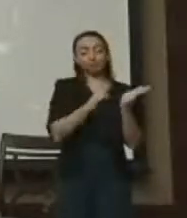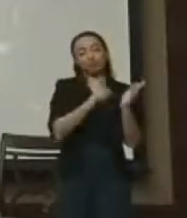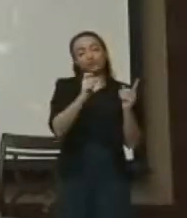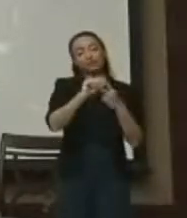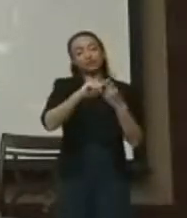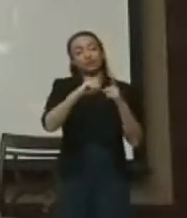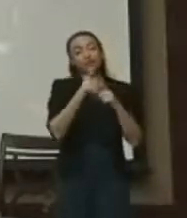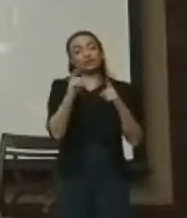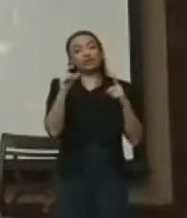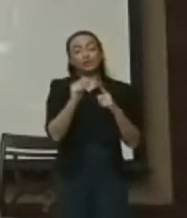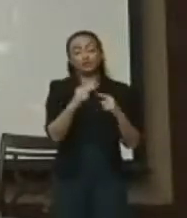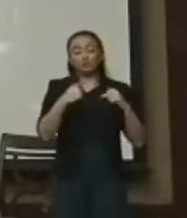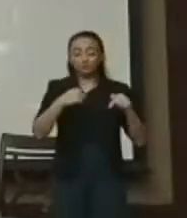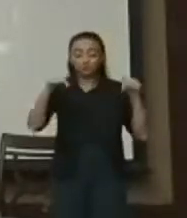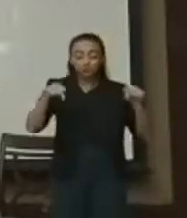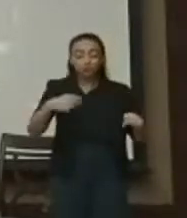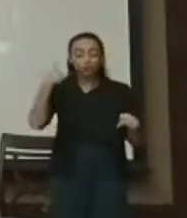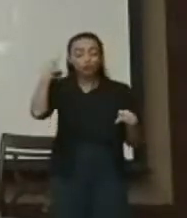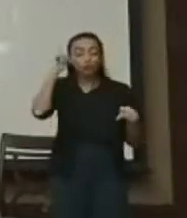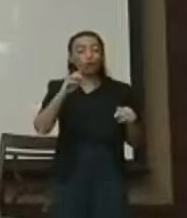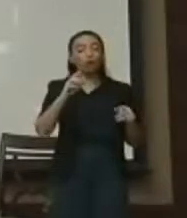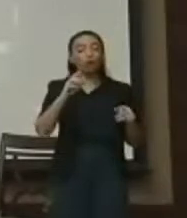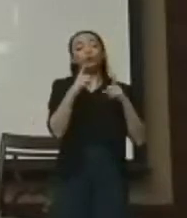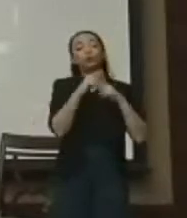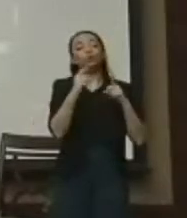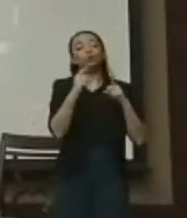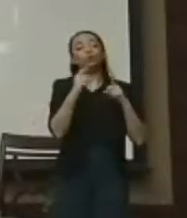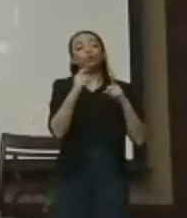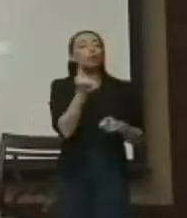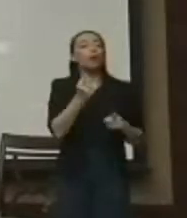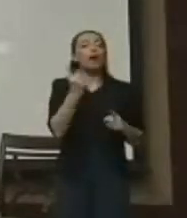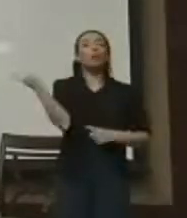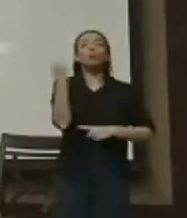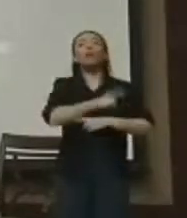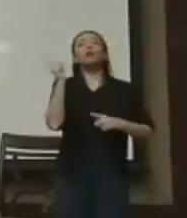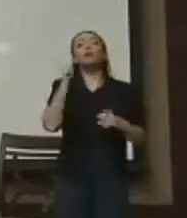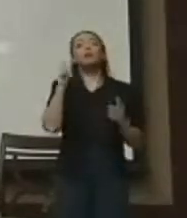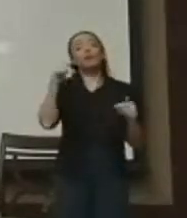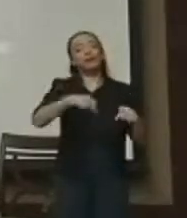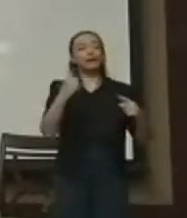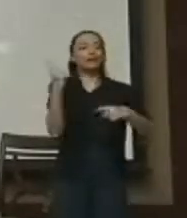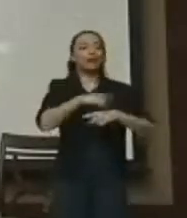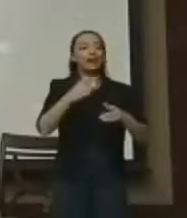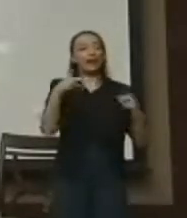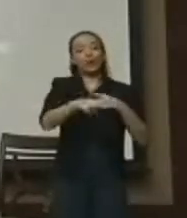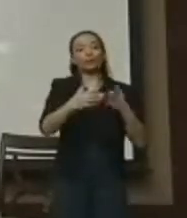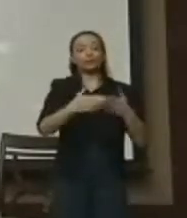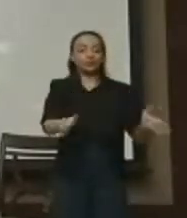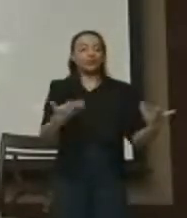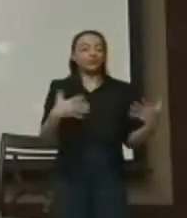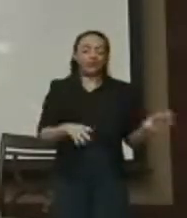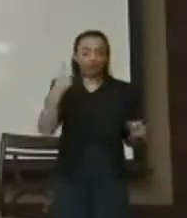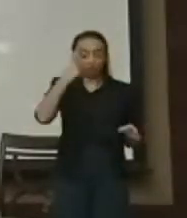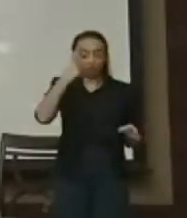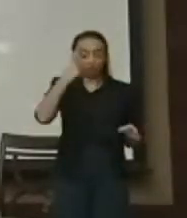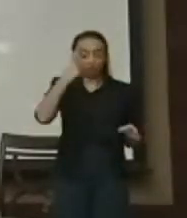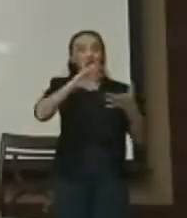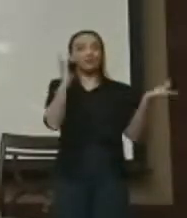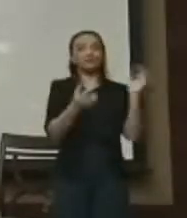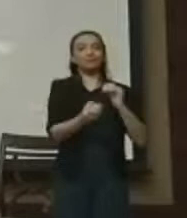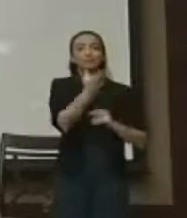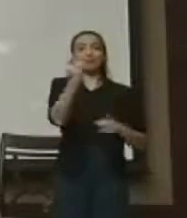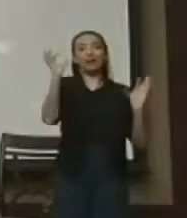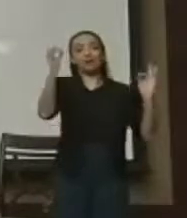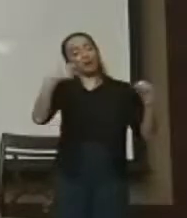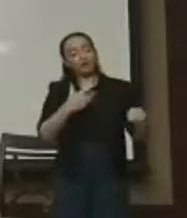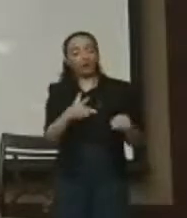the sector, that this campaign is not a one day. We are launching it not because it is the International Day of